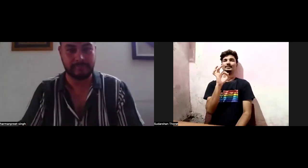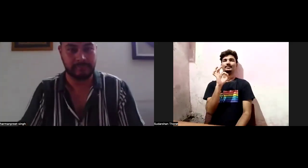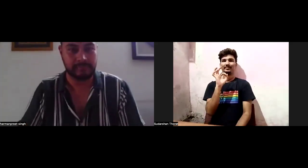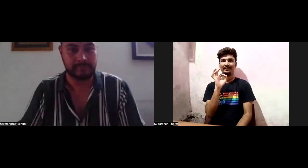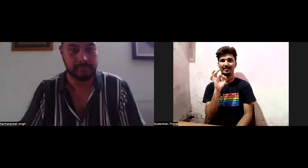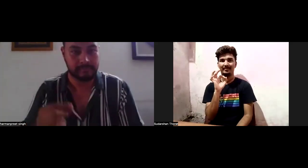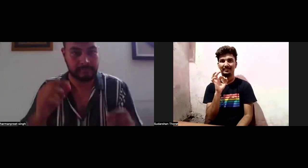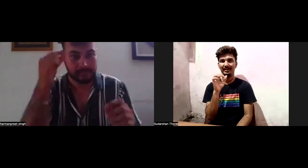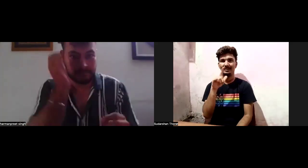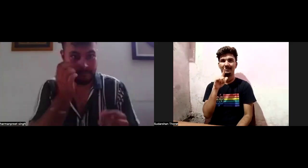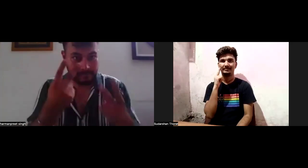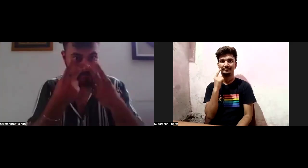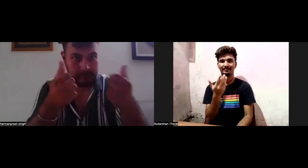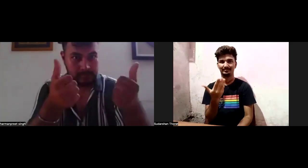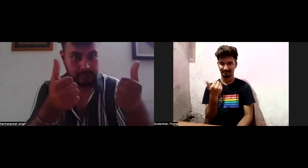Yes, Sudarshan.